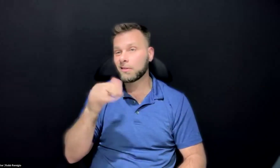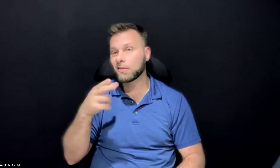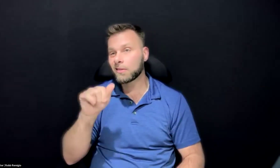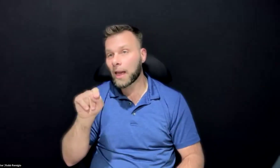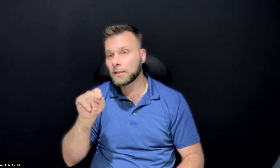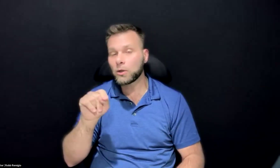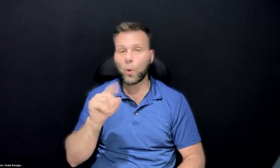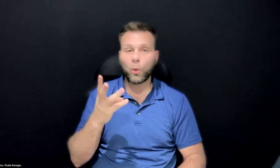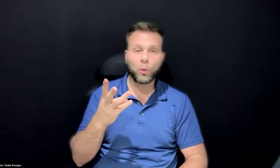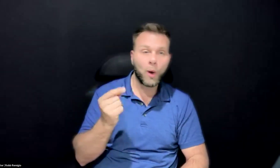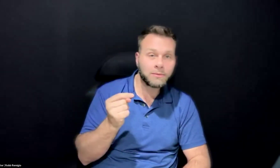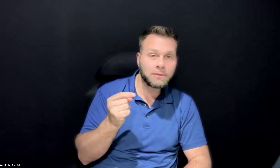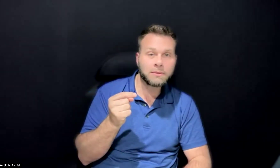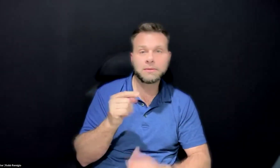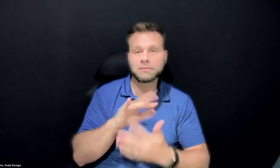habit.